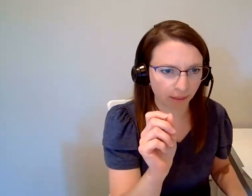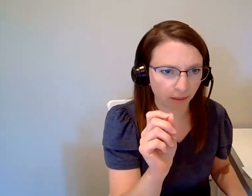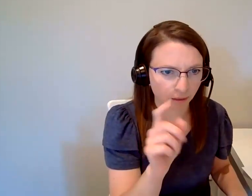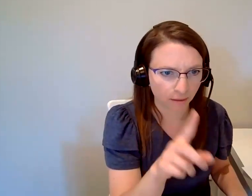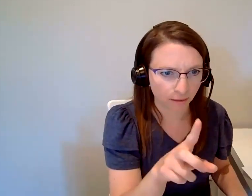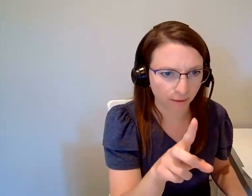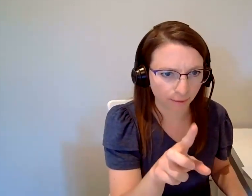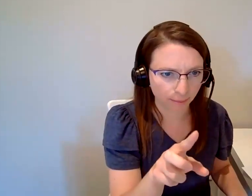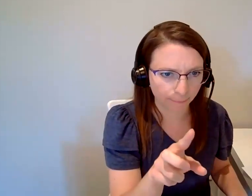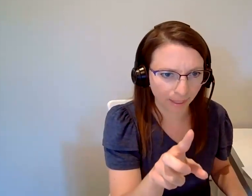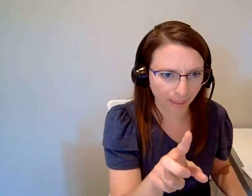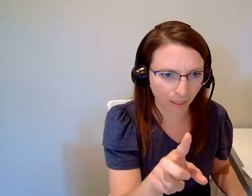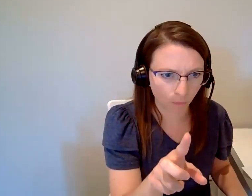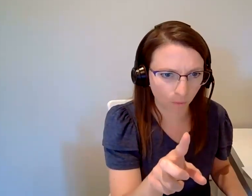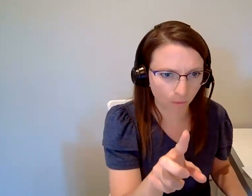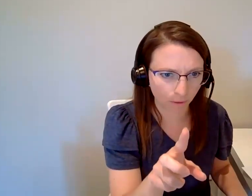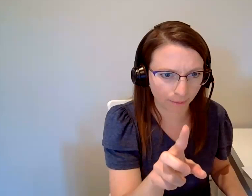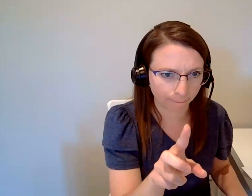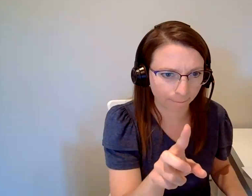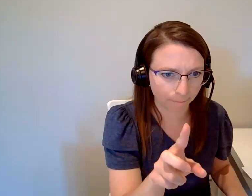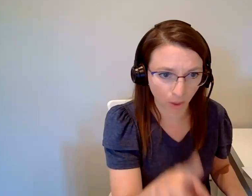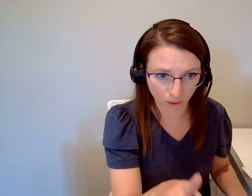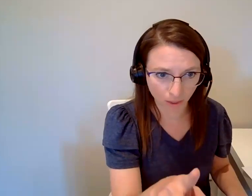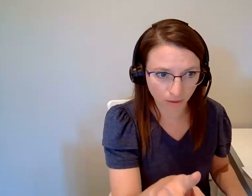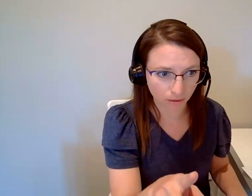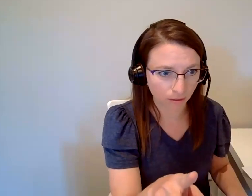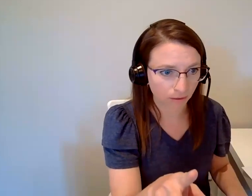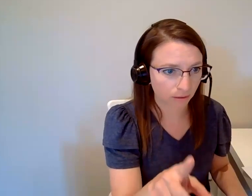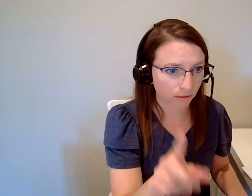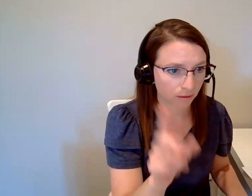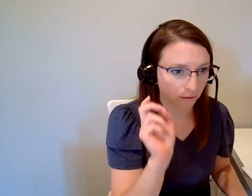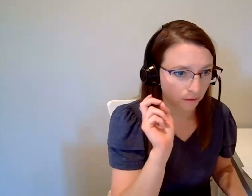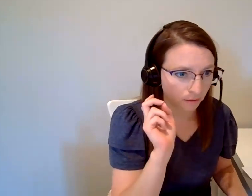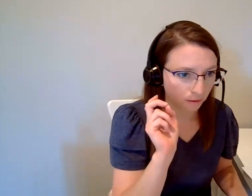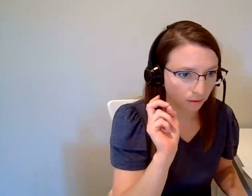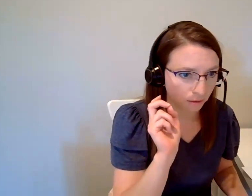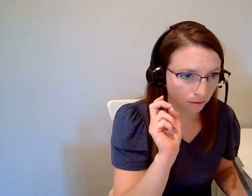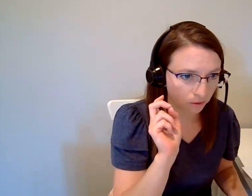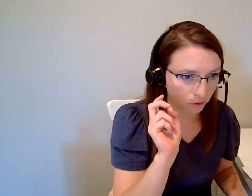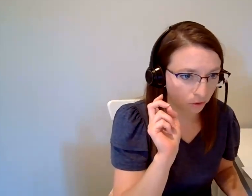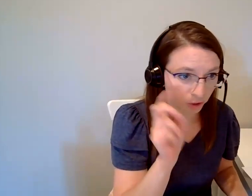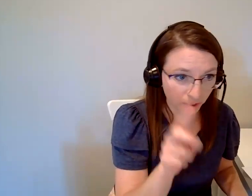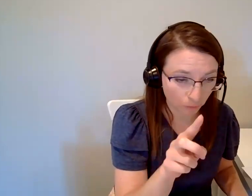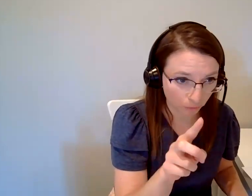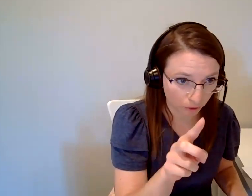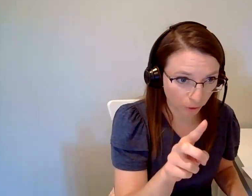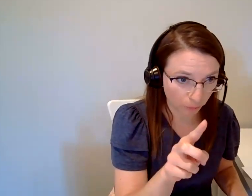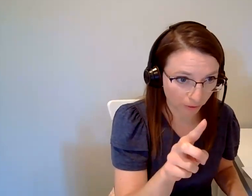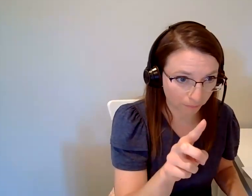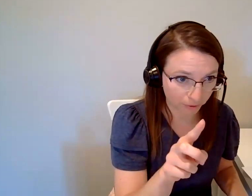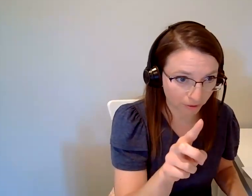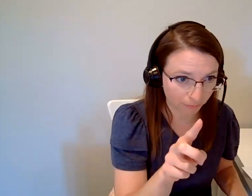Then M. Howell and Paula. And then Jenny, do you want to